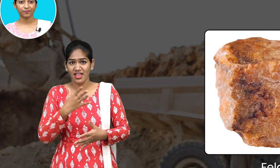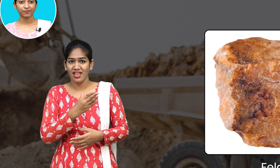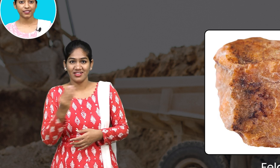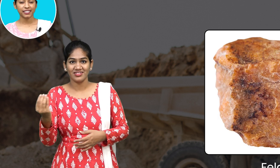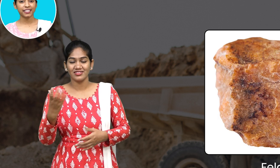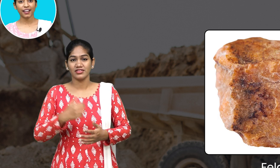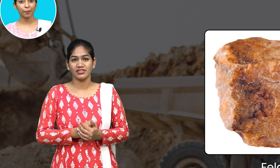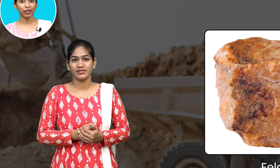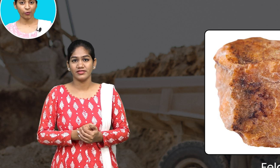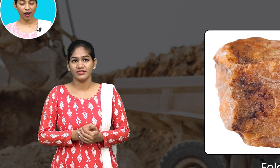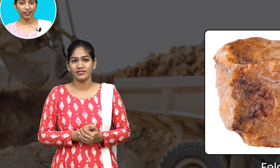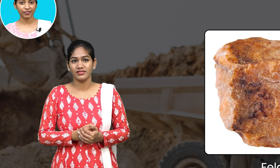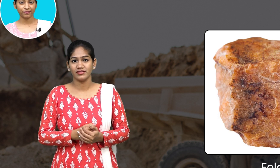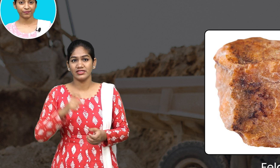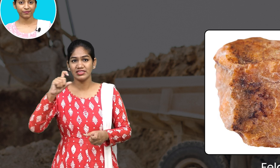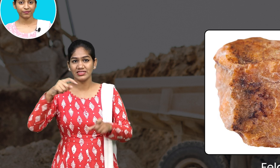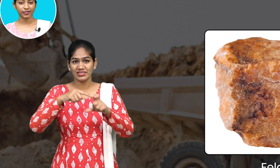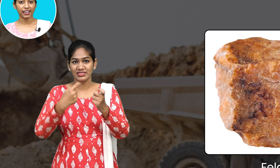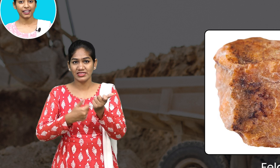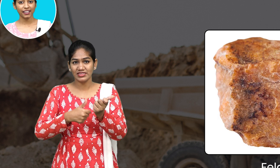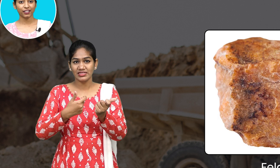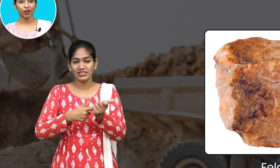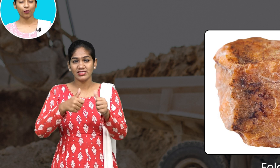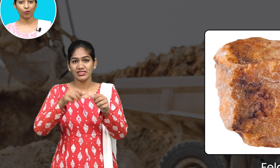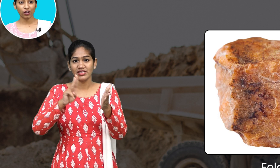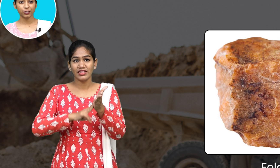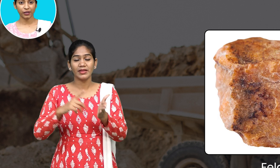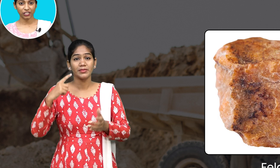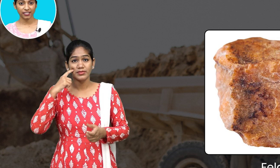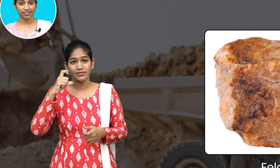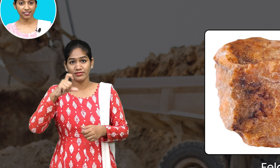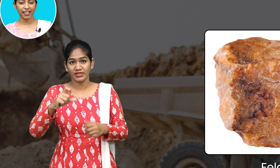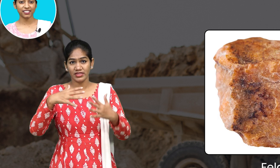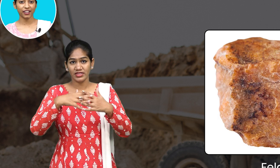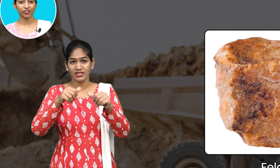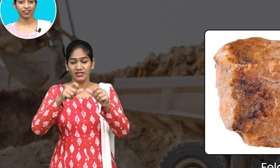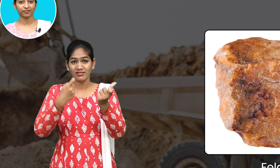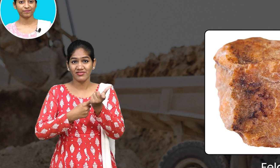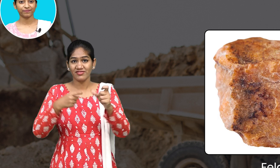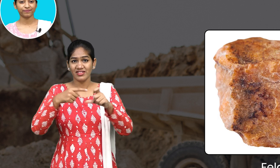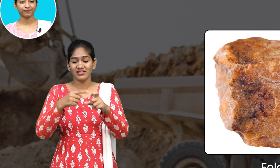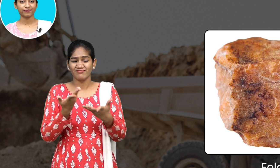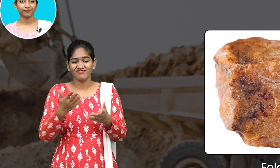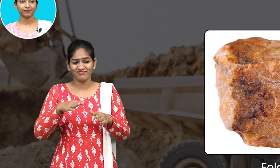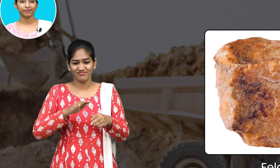and ceramic ware like wash basins, etc.